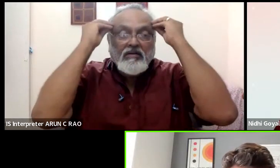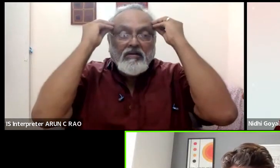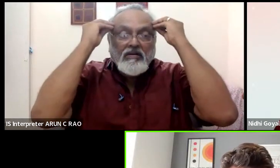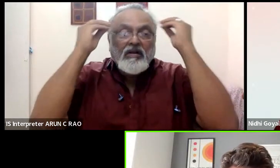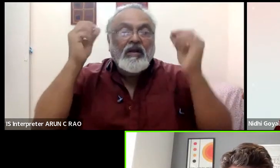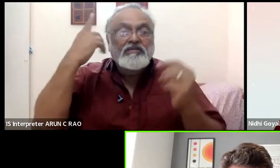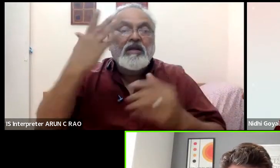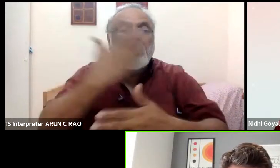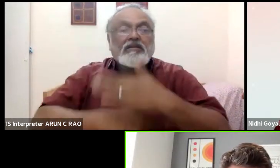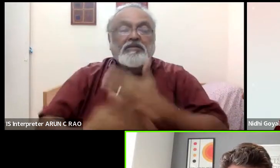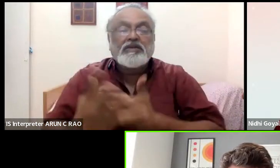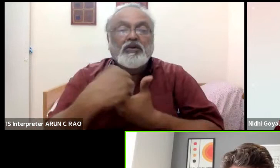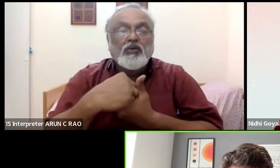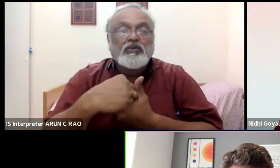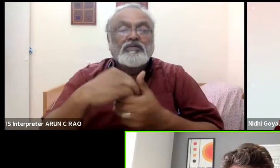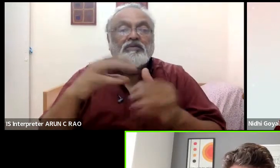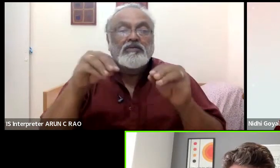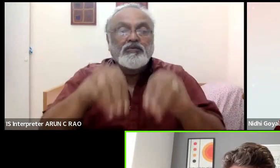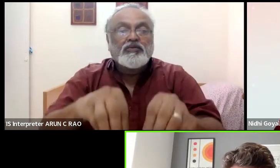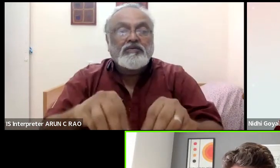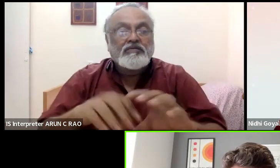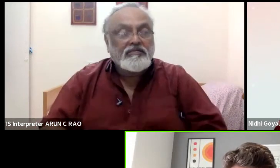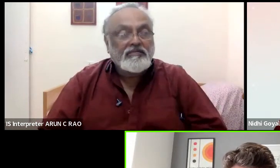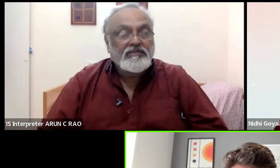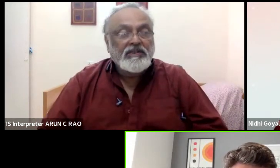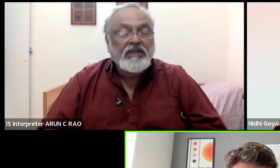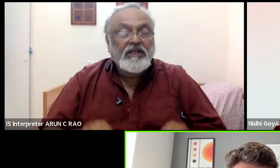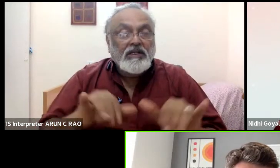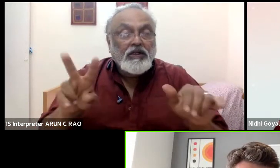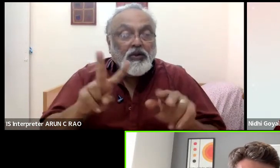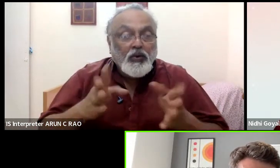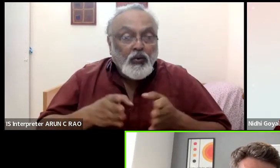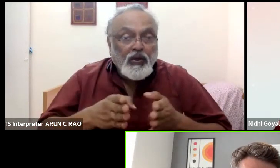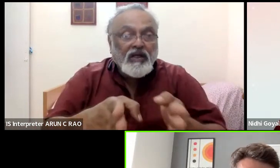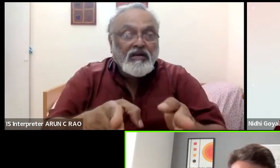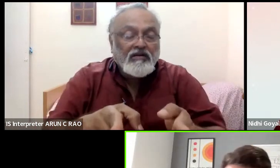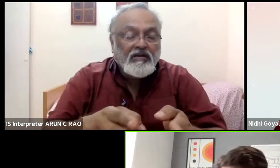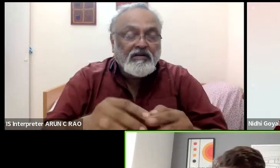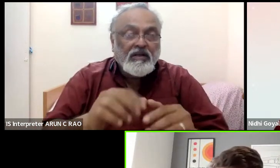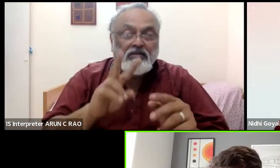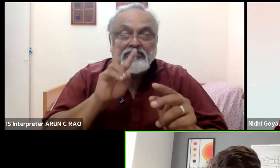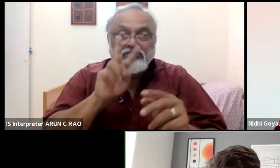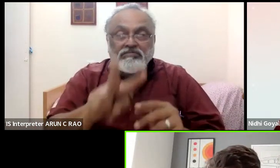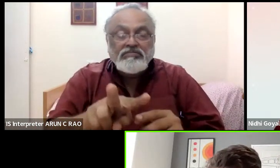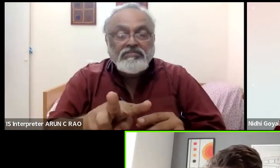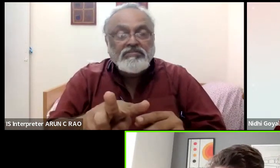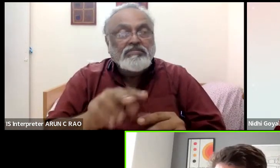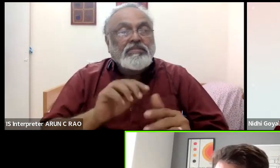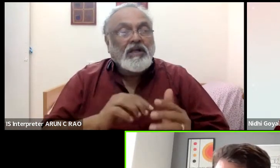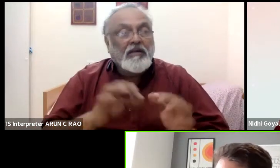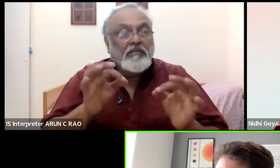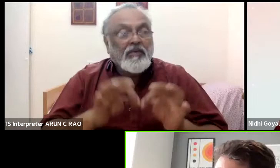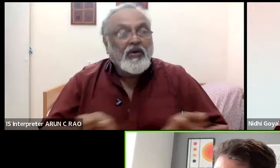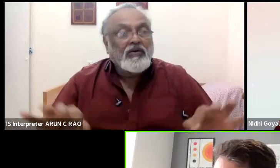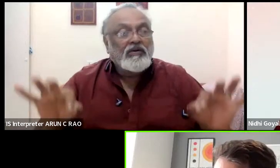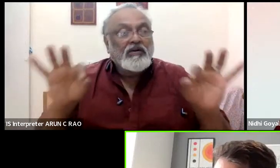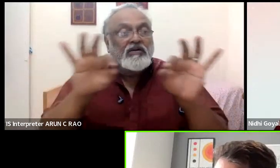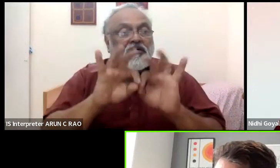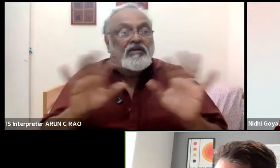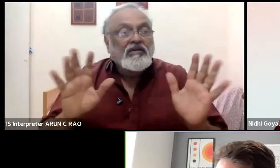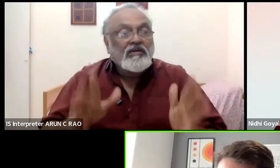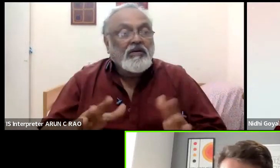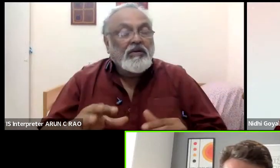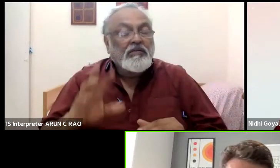with disabilities, these twin track approaches, and also just, I think being respectful and